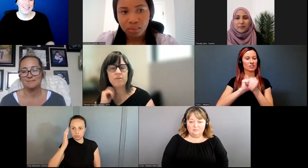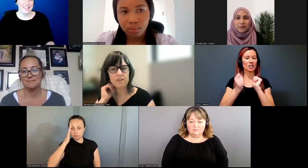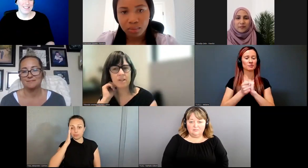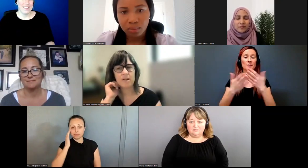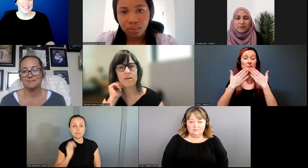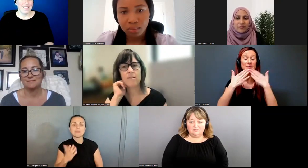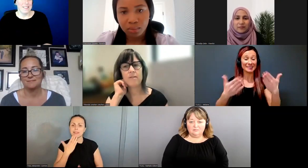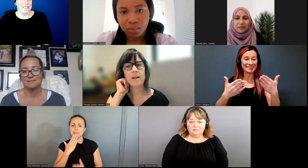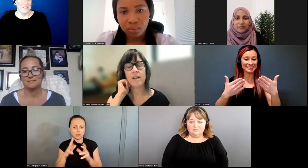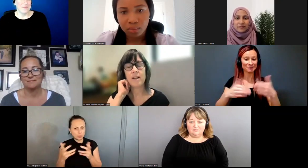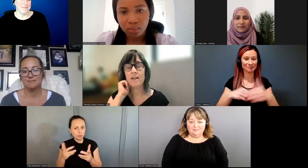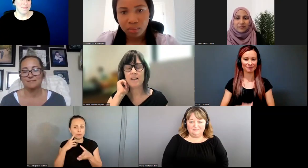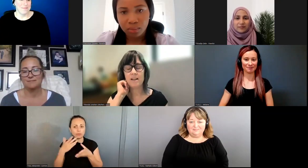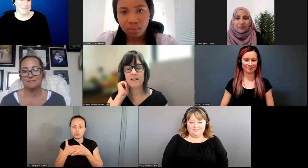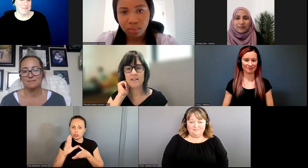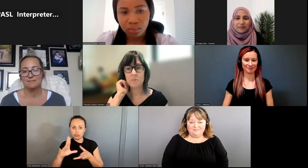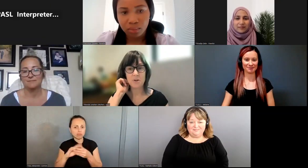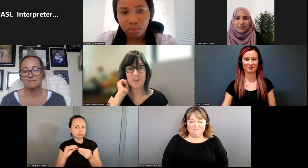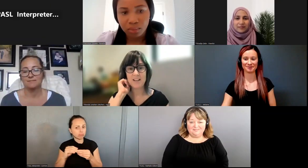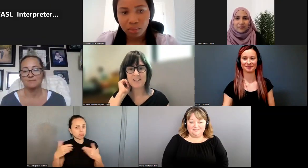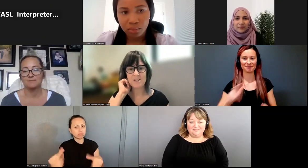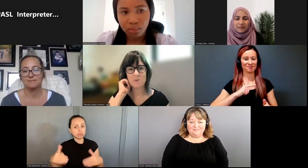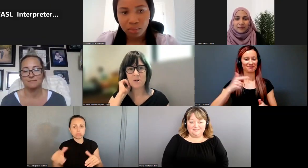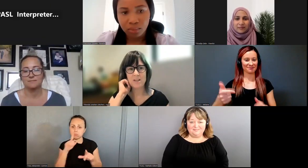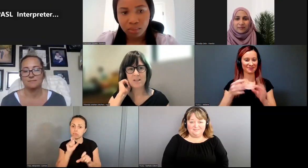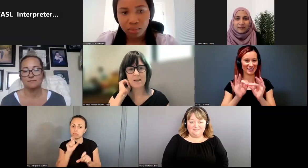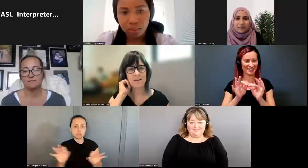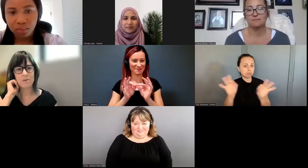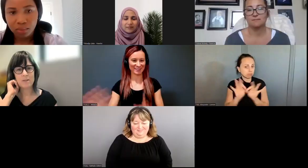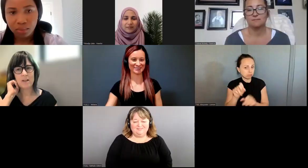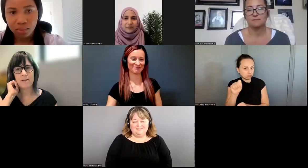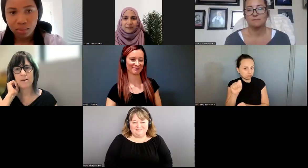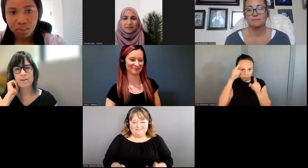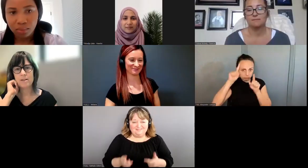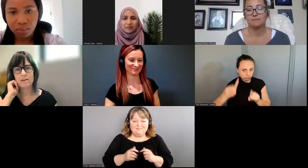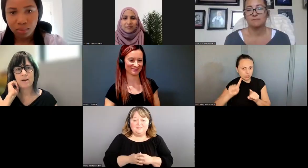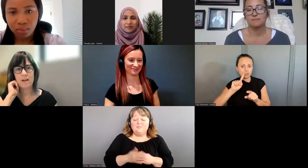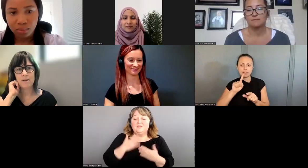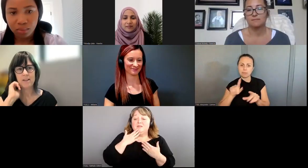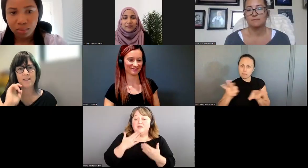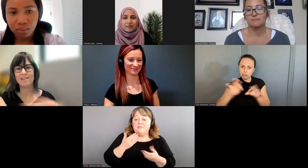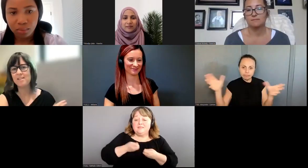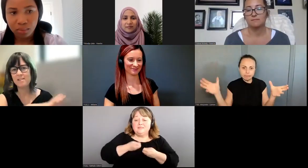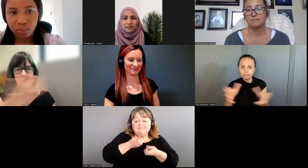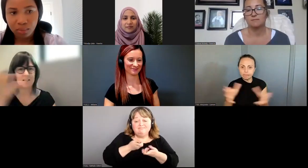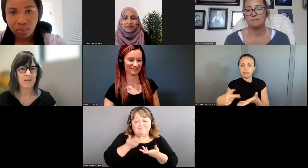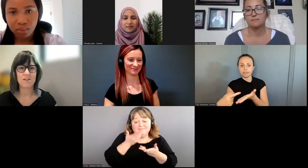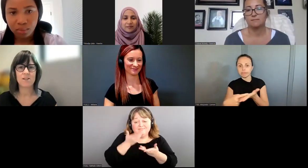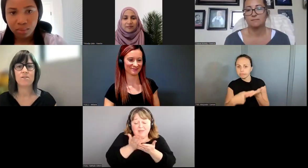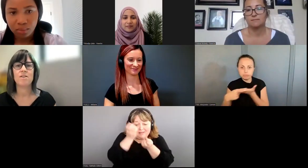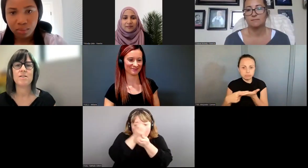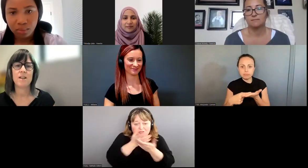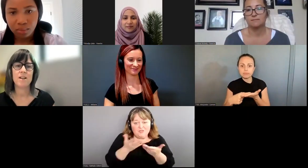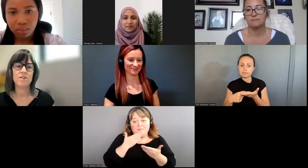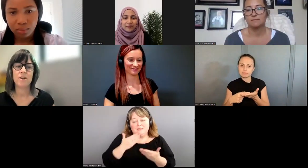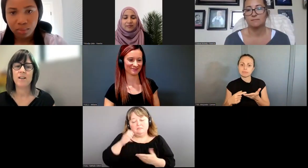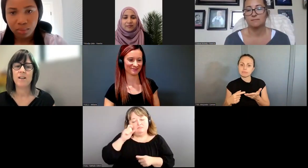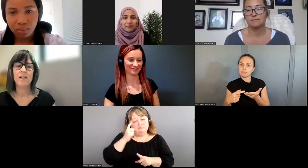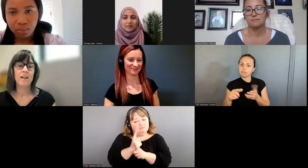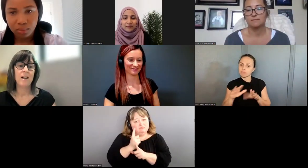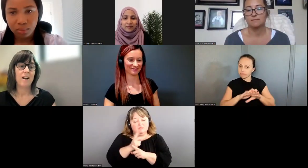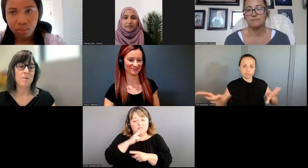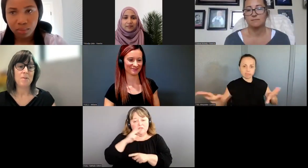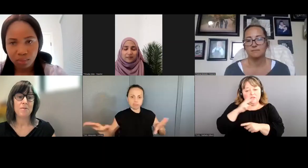Thank you so much for sharing all of that. Yeah, and it is important, and it's so great to get everyone together and start having these discussions across